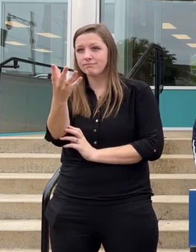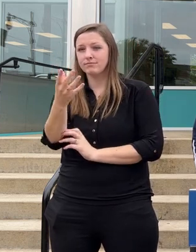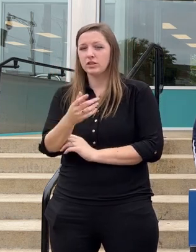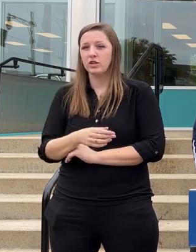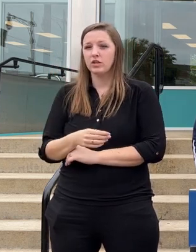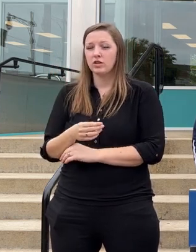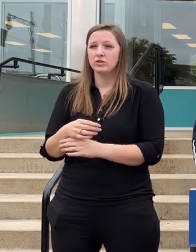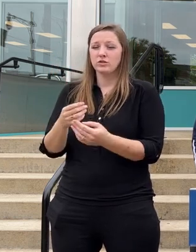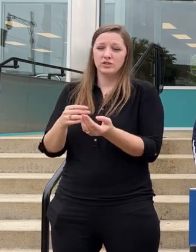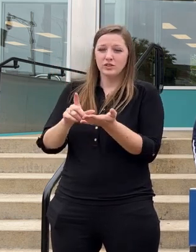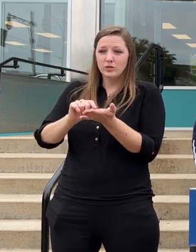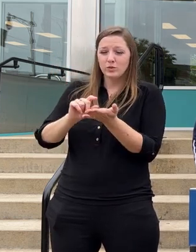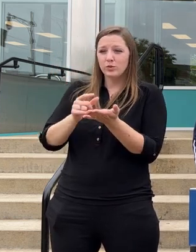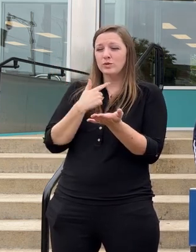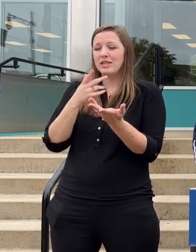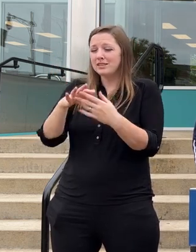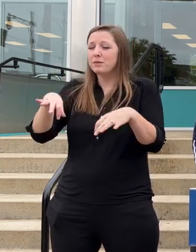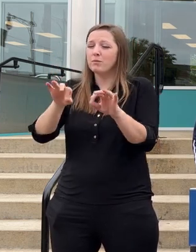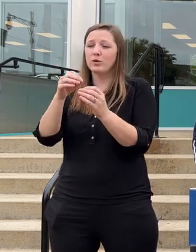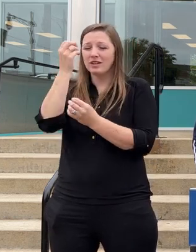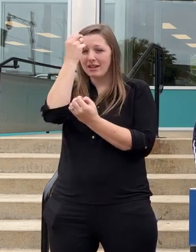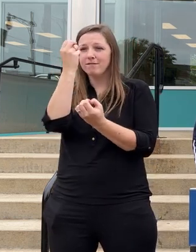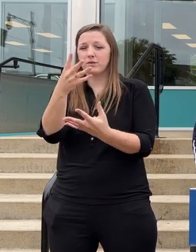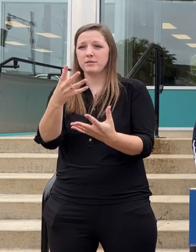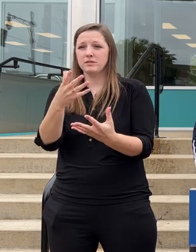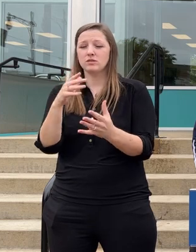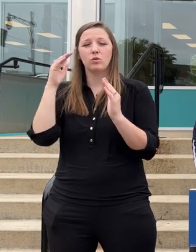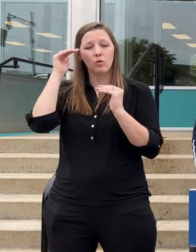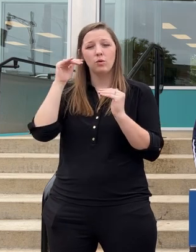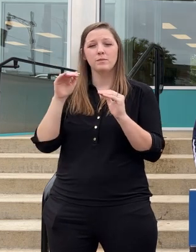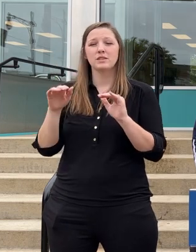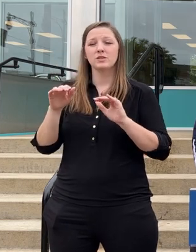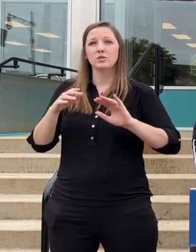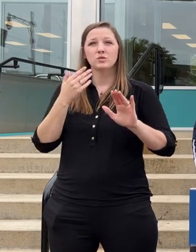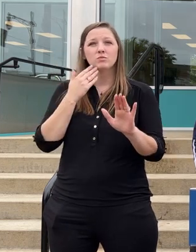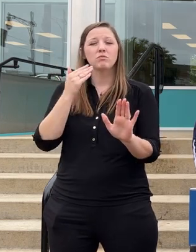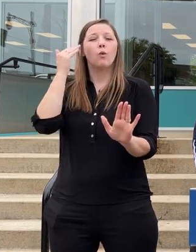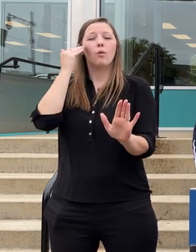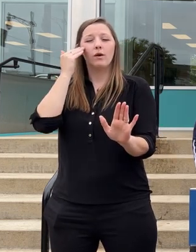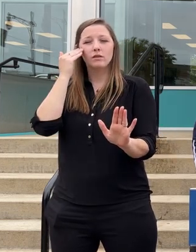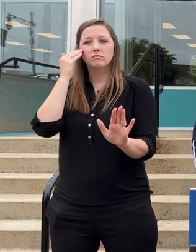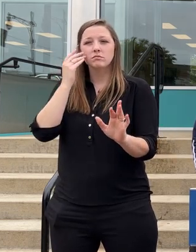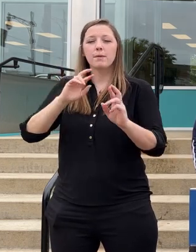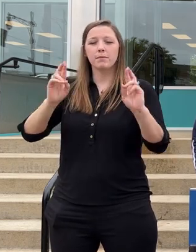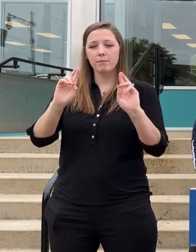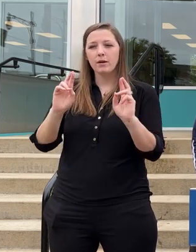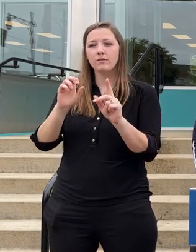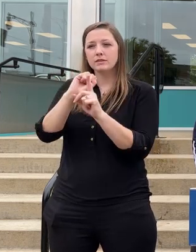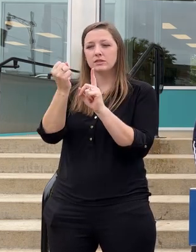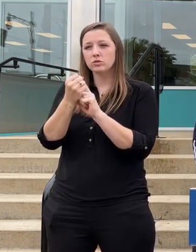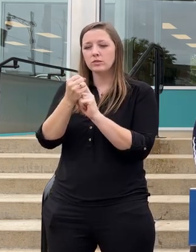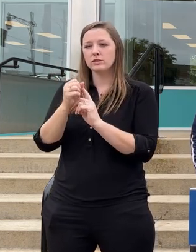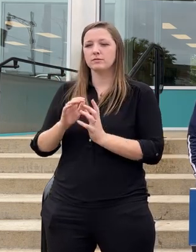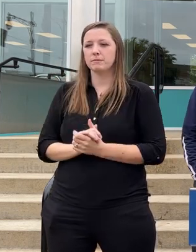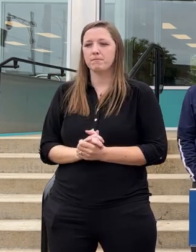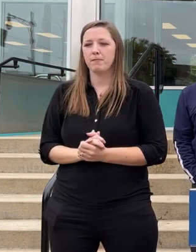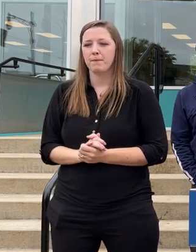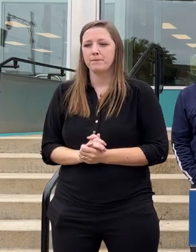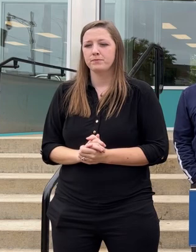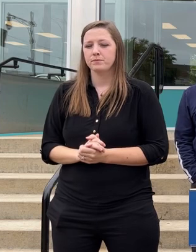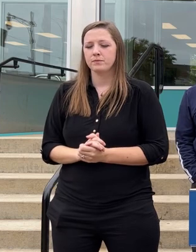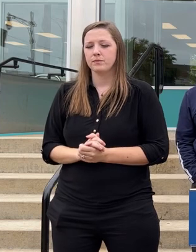most important information to the public, and hope that they all stay aware and prepared of the situations around them. When we change